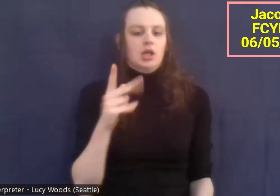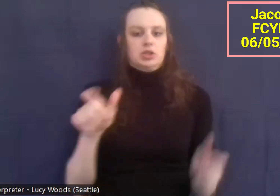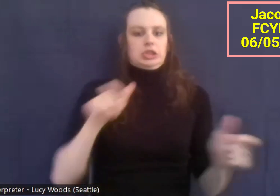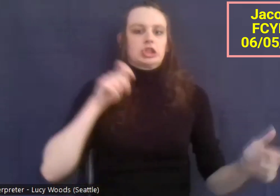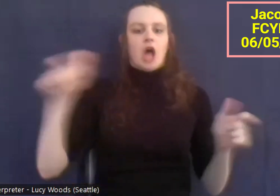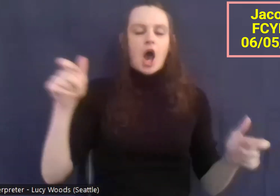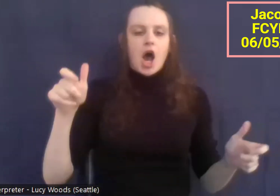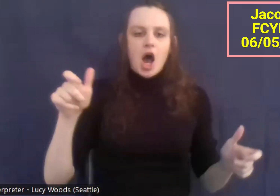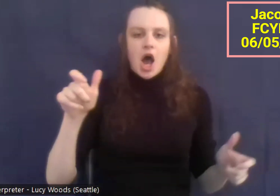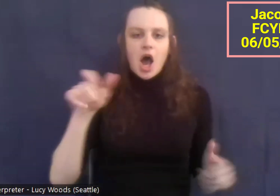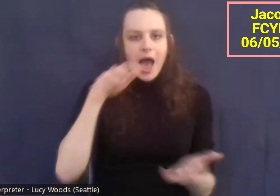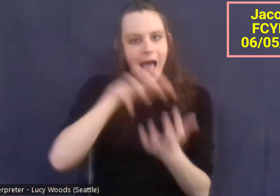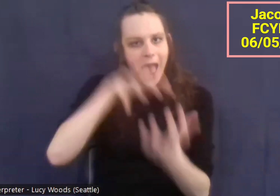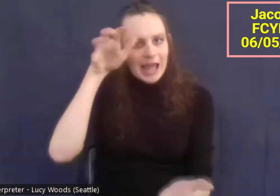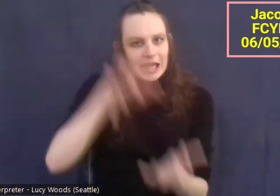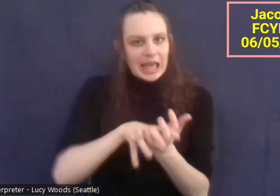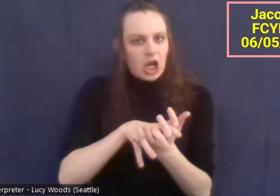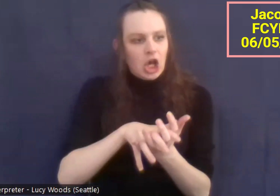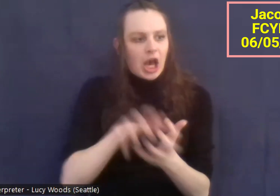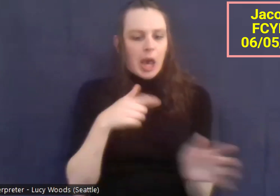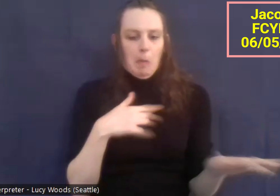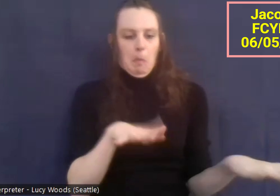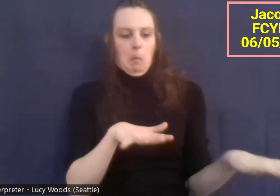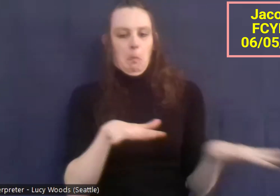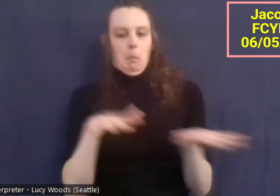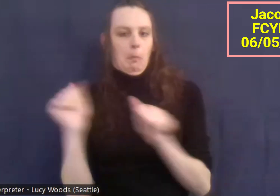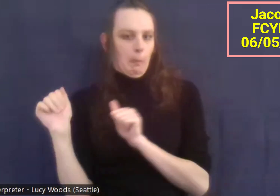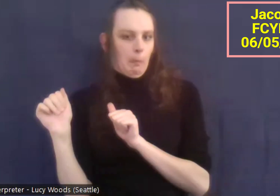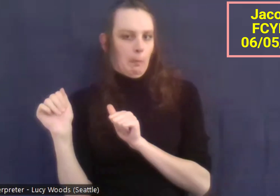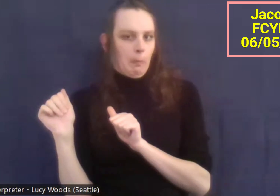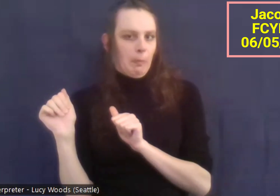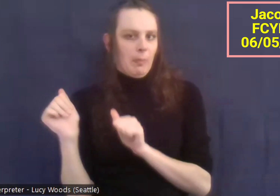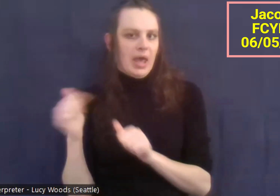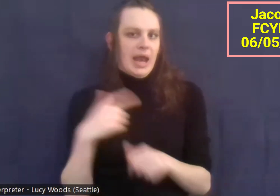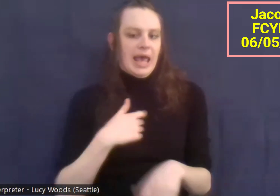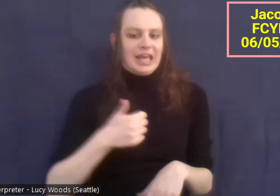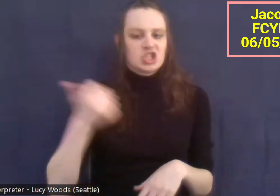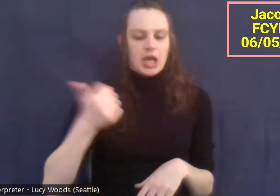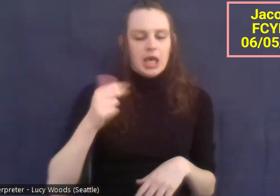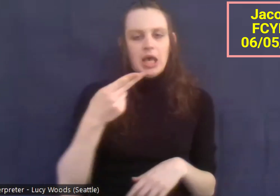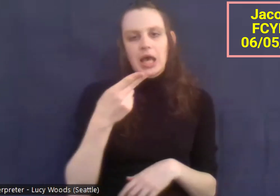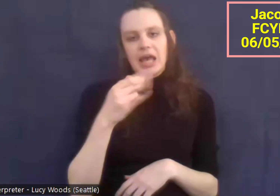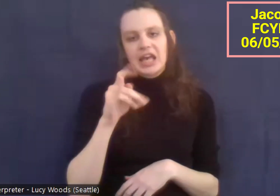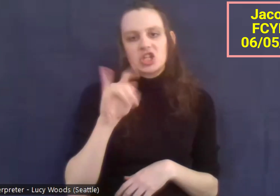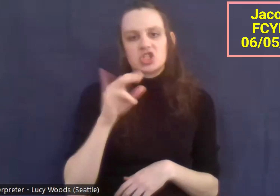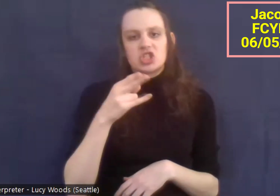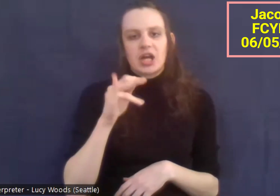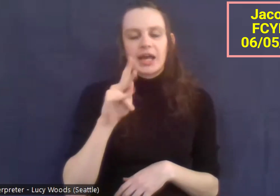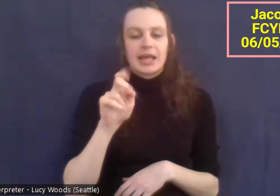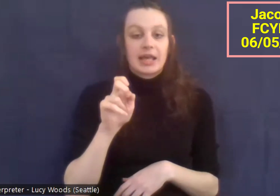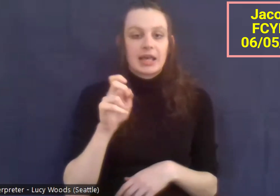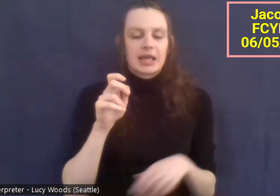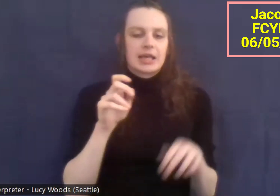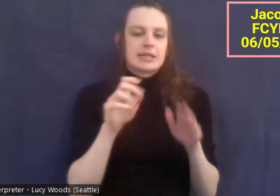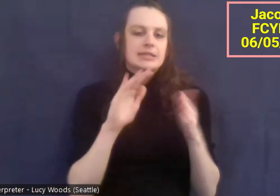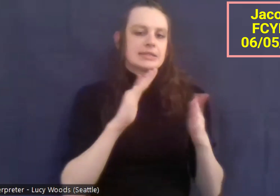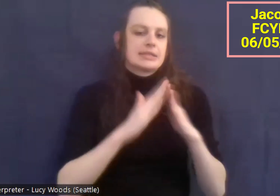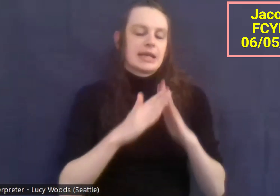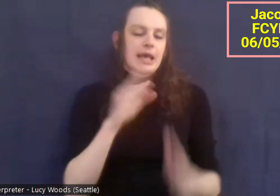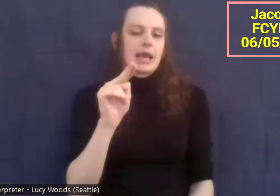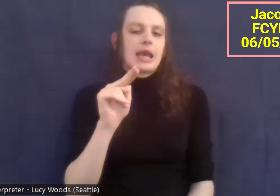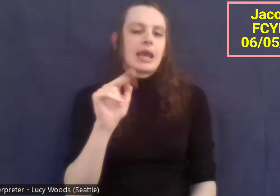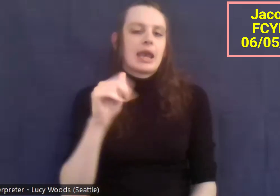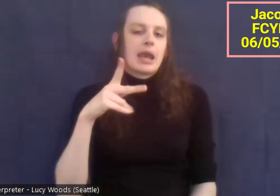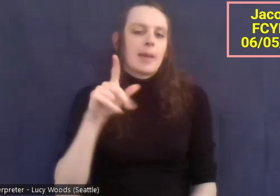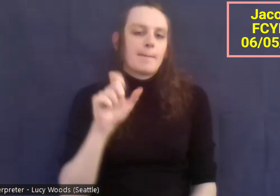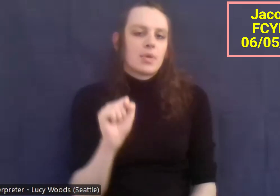and I got off the trail and I hitchhiked to Naples, which I'd never heard of at the time. And the first person that I ran